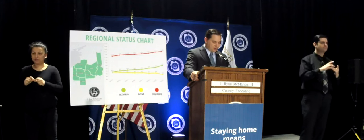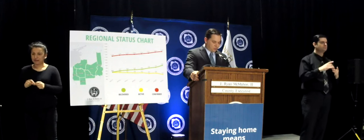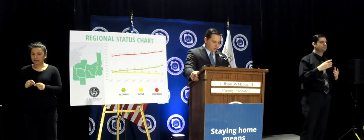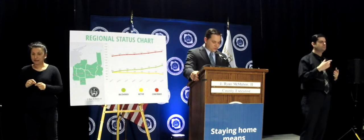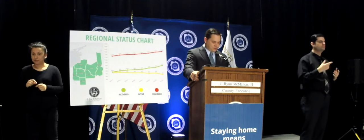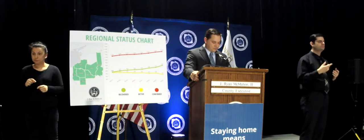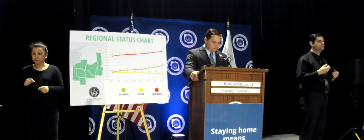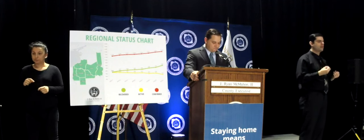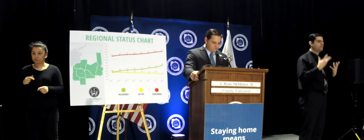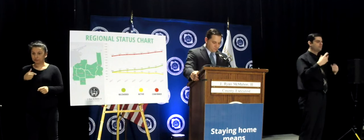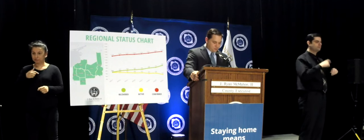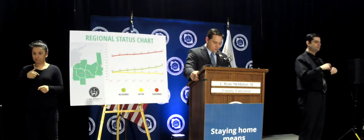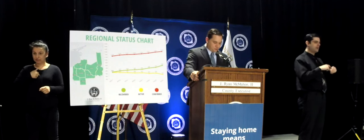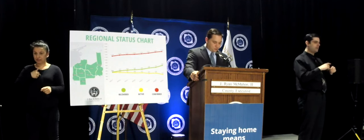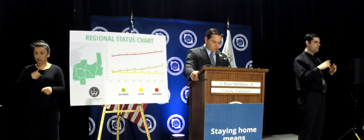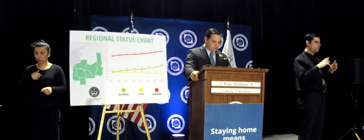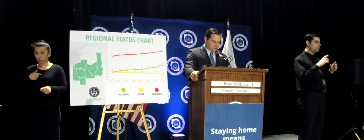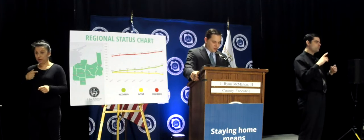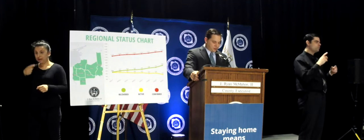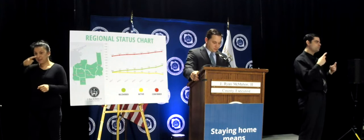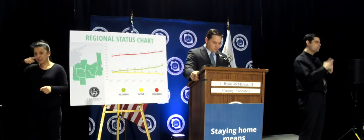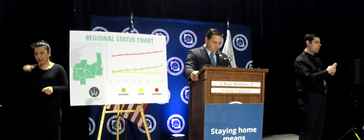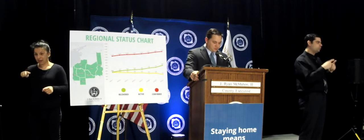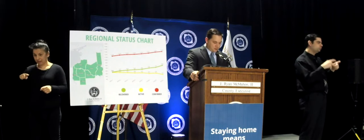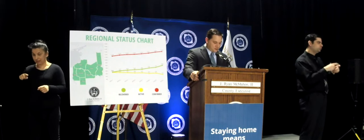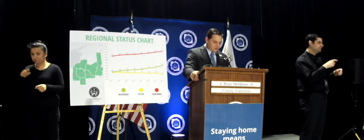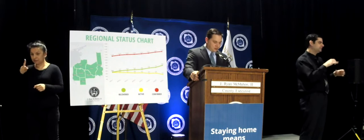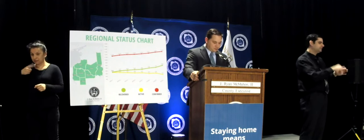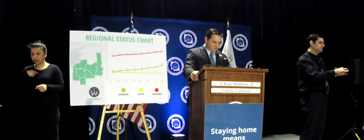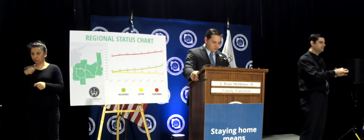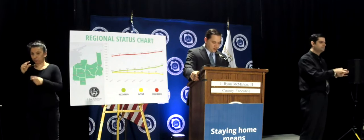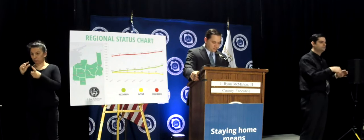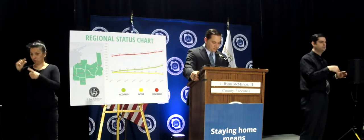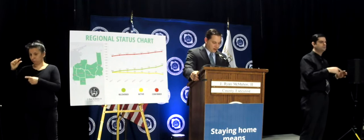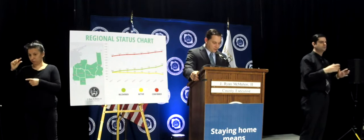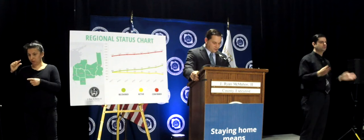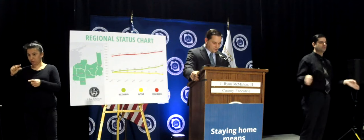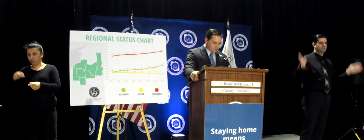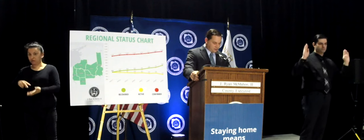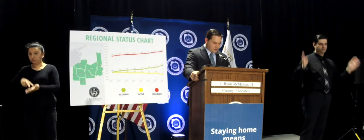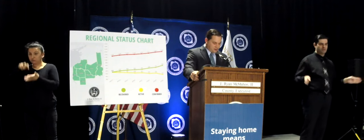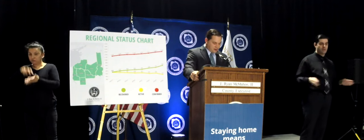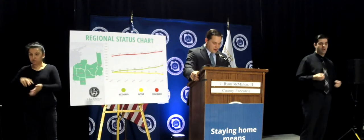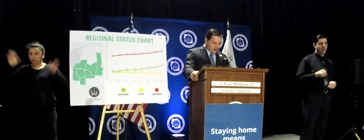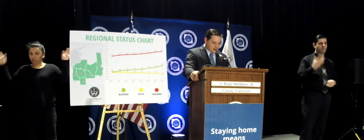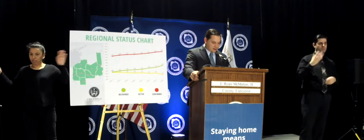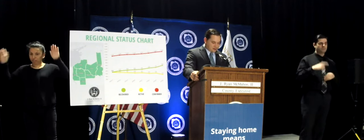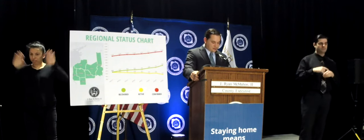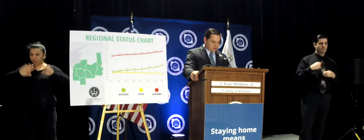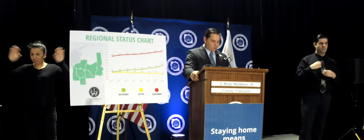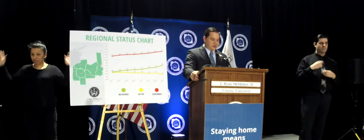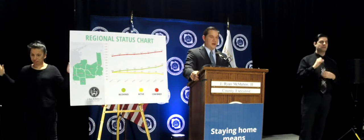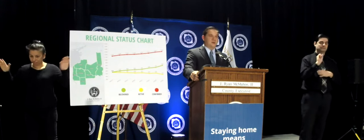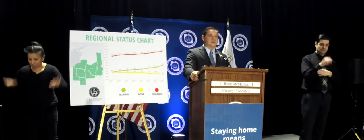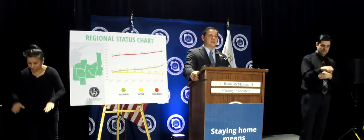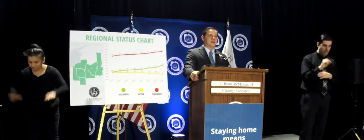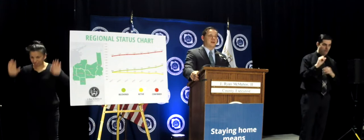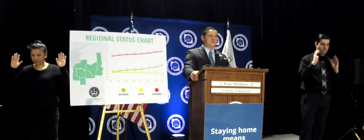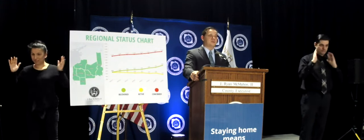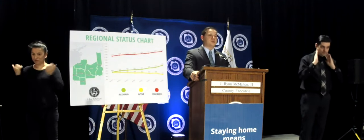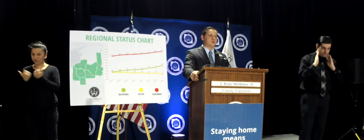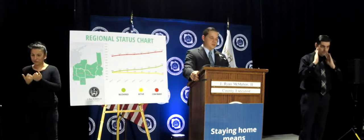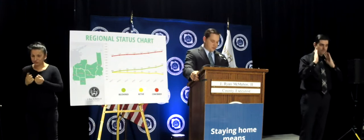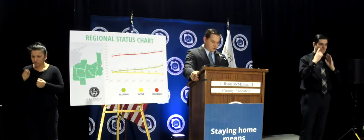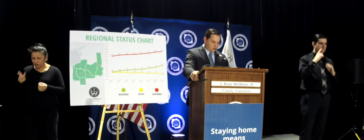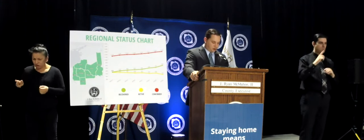I say quarantine. She will do jumping jacks, sit-ups for Starve the Virus. And she complained I wasn't saying it